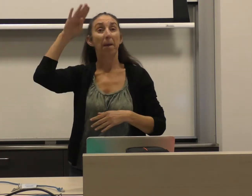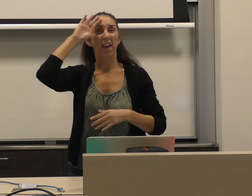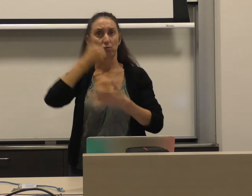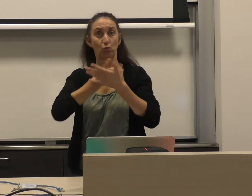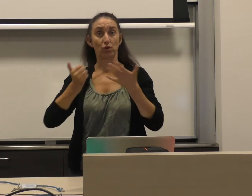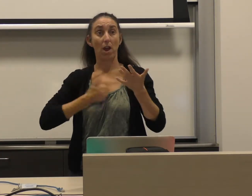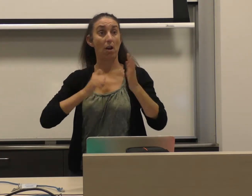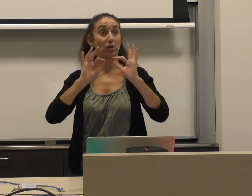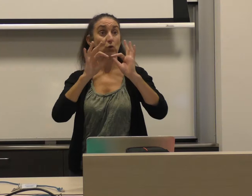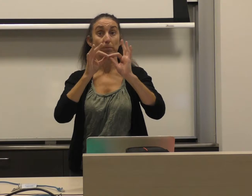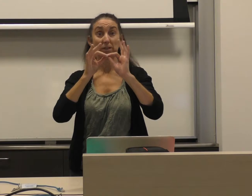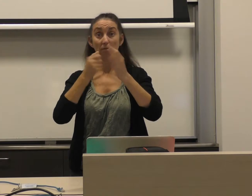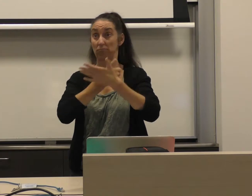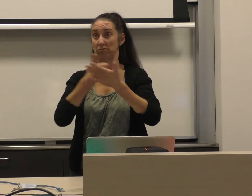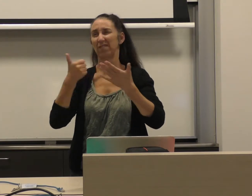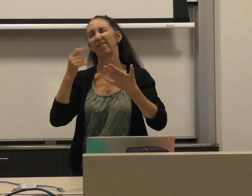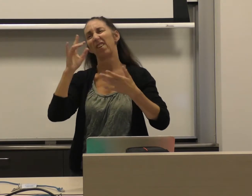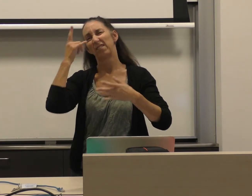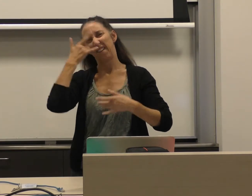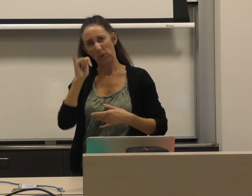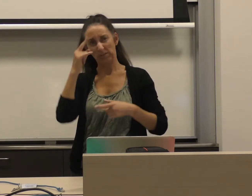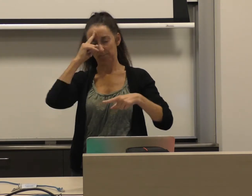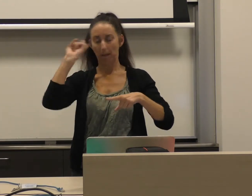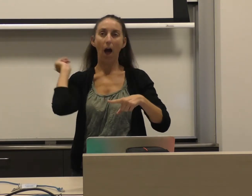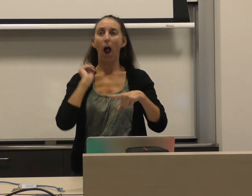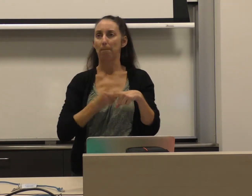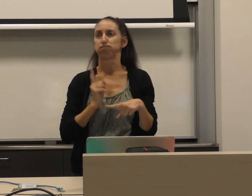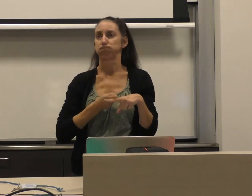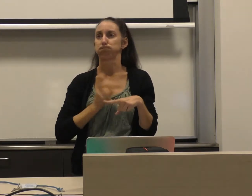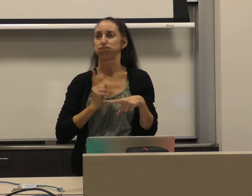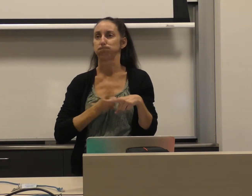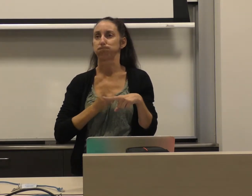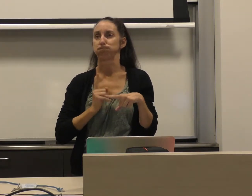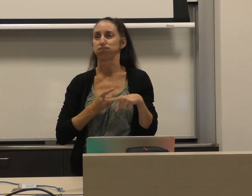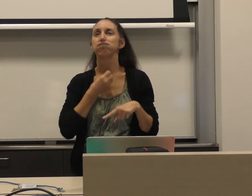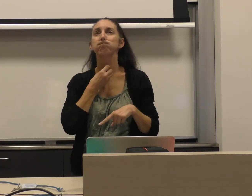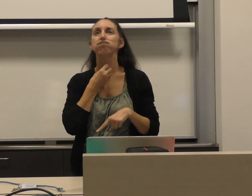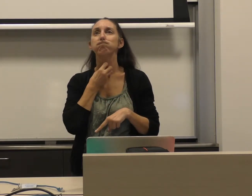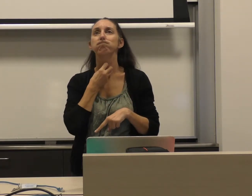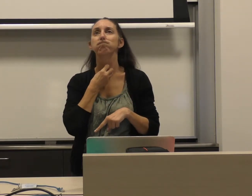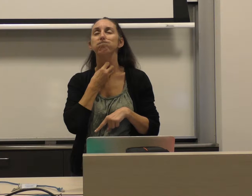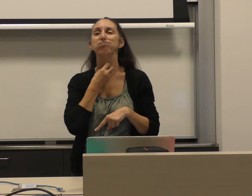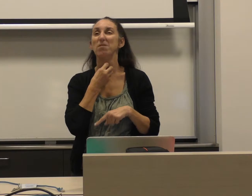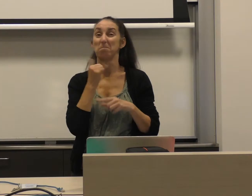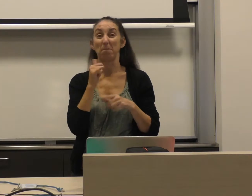Before I go on, normally Ben is here interpreting, but unfortunately he's not well. So he's got a sore